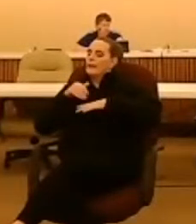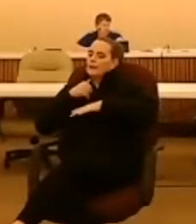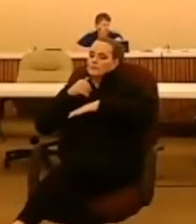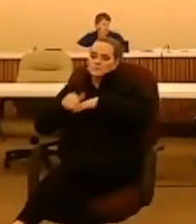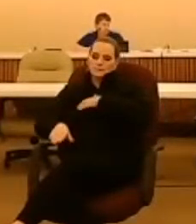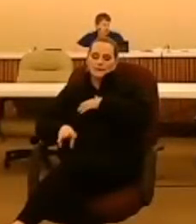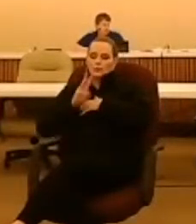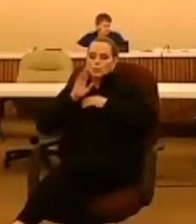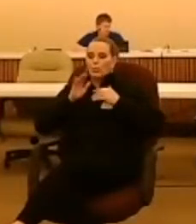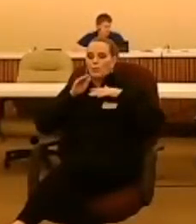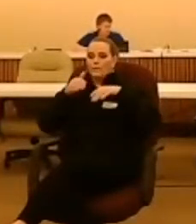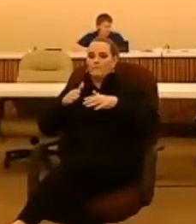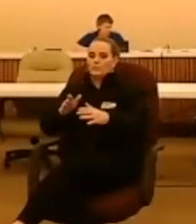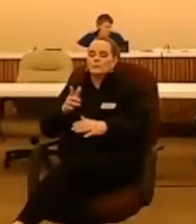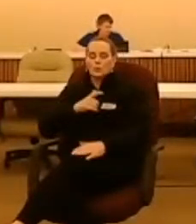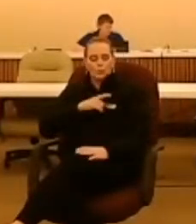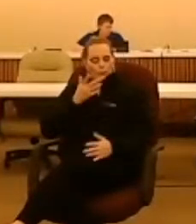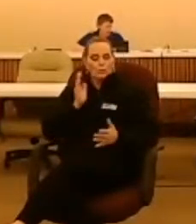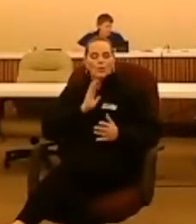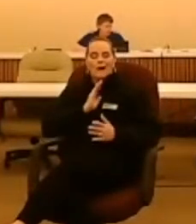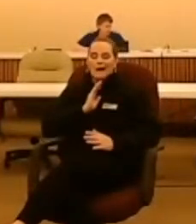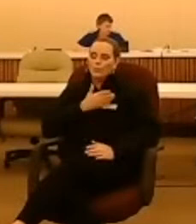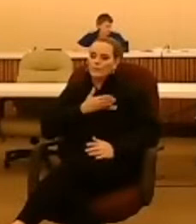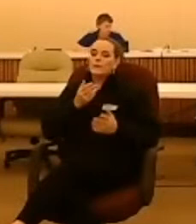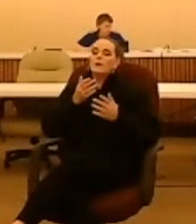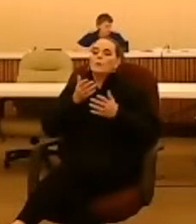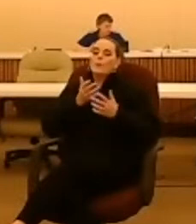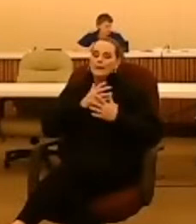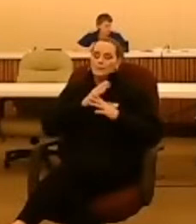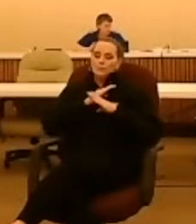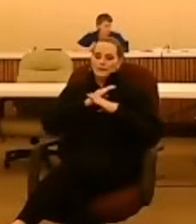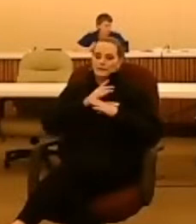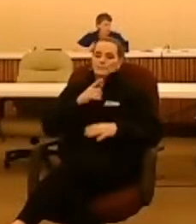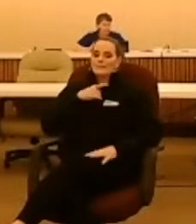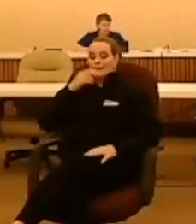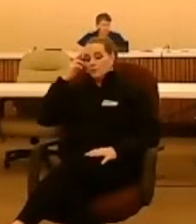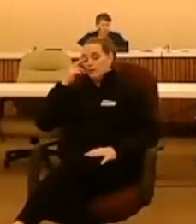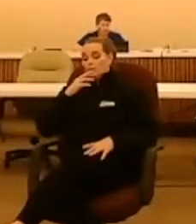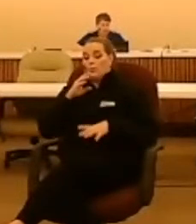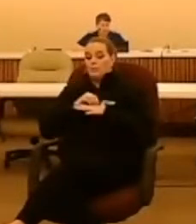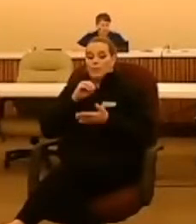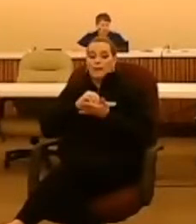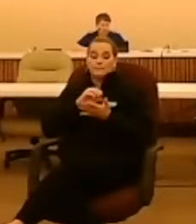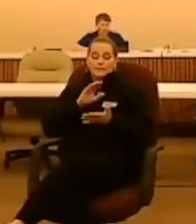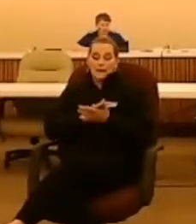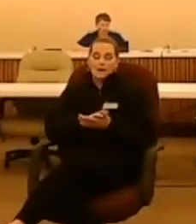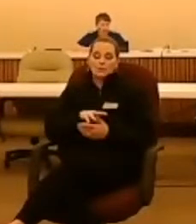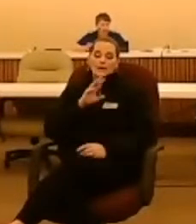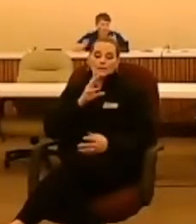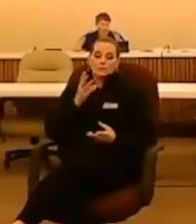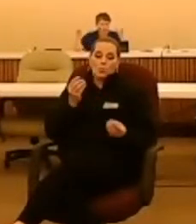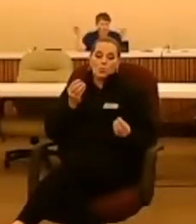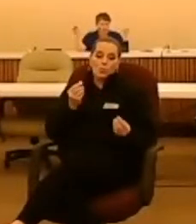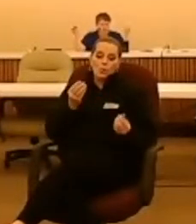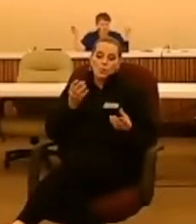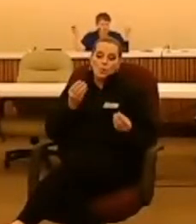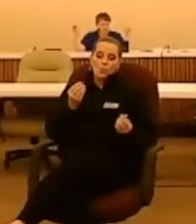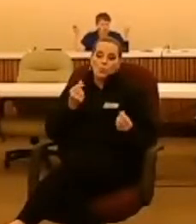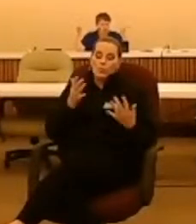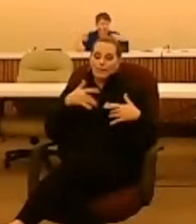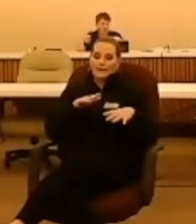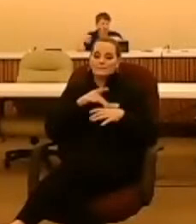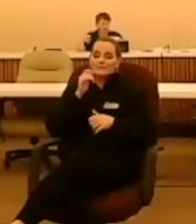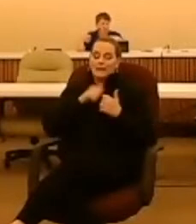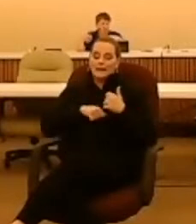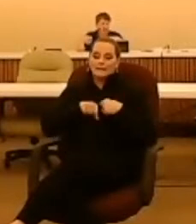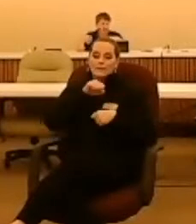and, so again, we want to protect them, and that's why they're on here as protected wetlands, because any pollution that